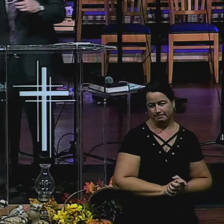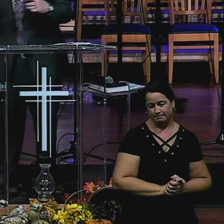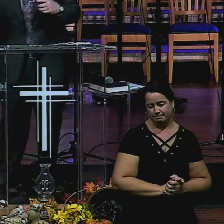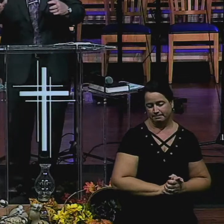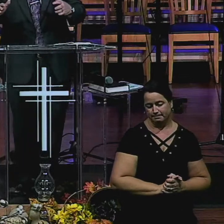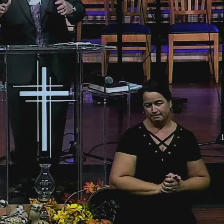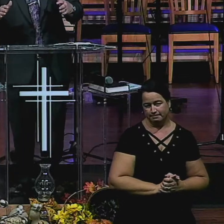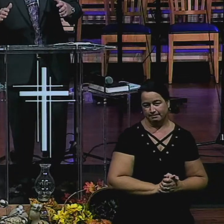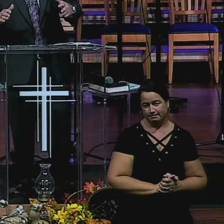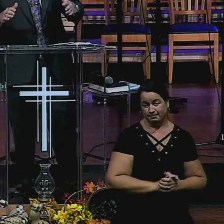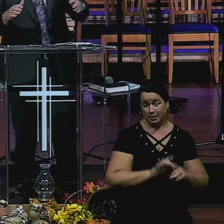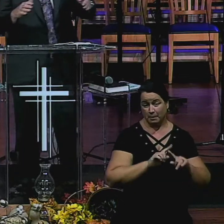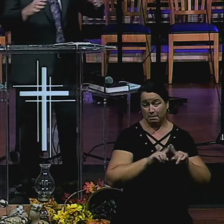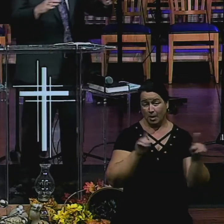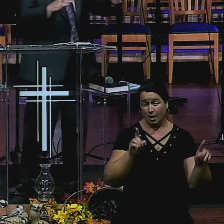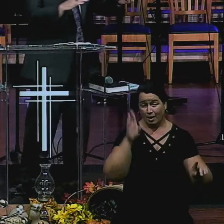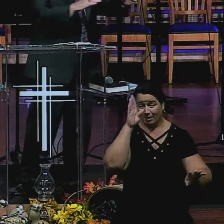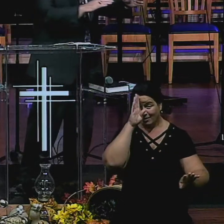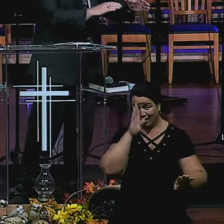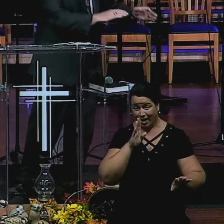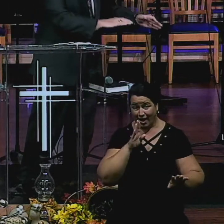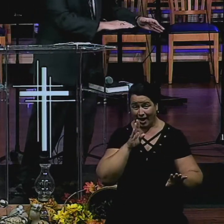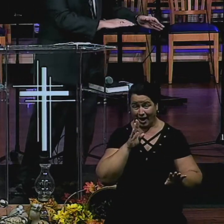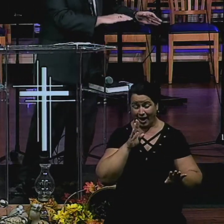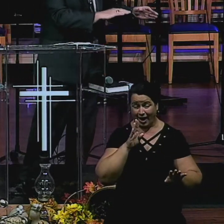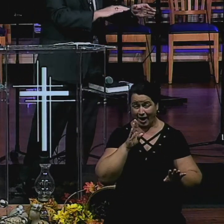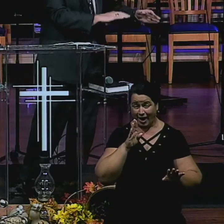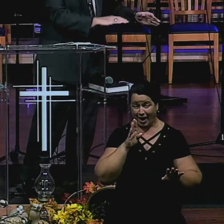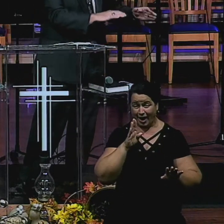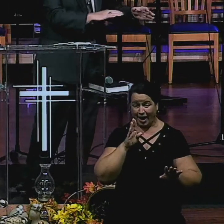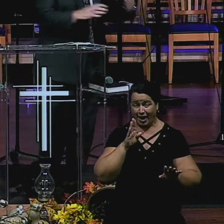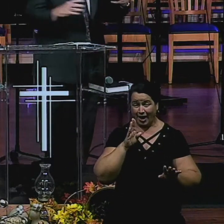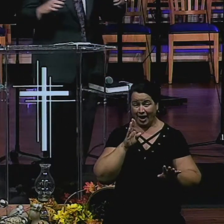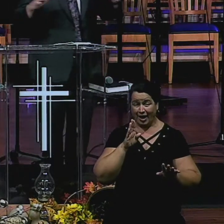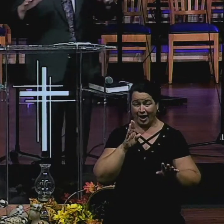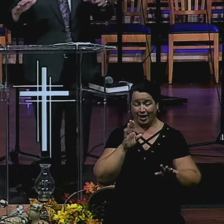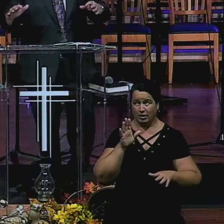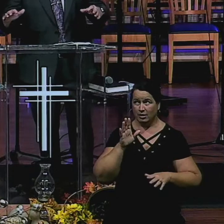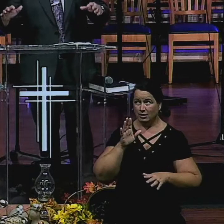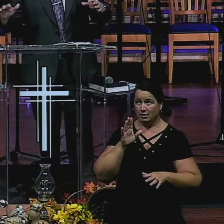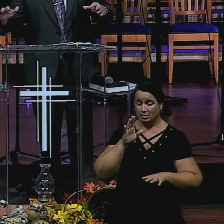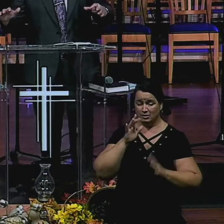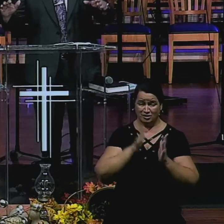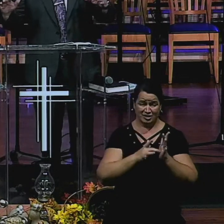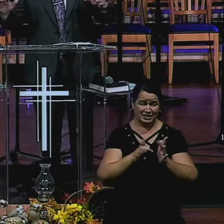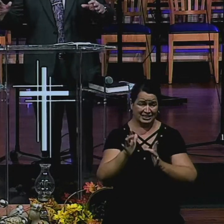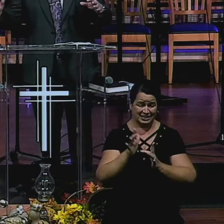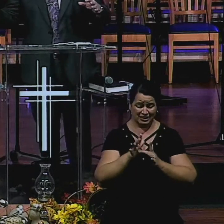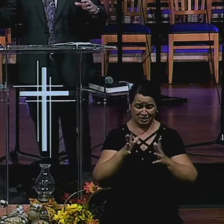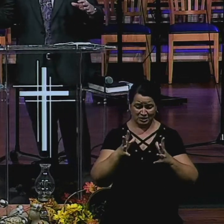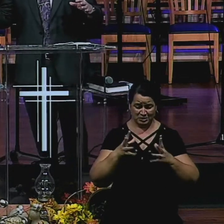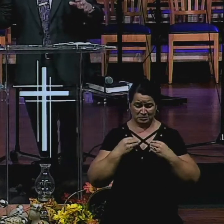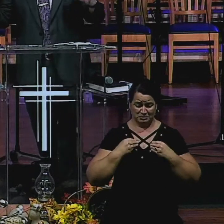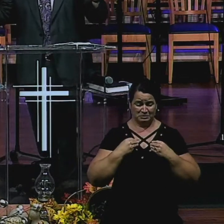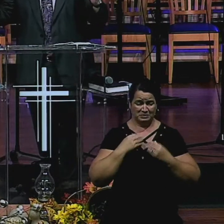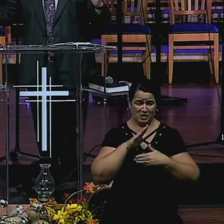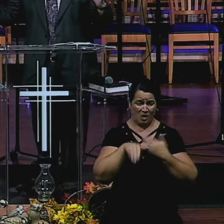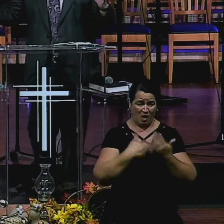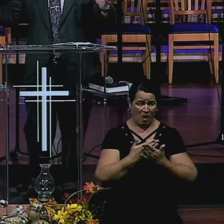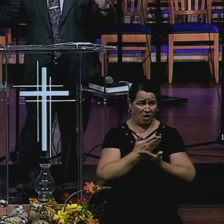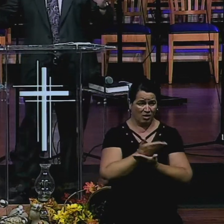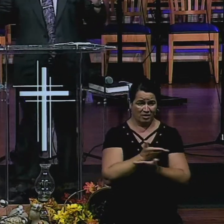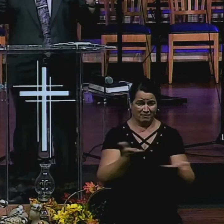cross. But God has laid on him the iniquity of all. We all deserve a whipping for sin. We all deserve to die and go to hell. There it